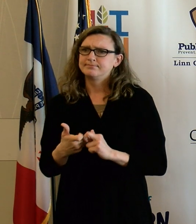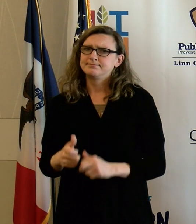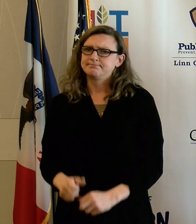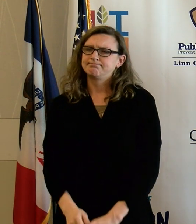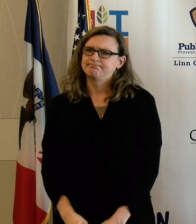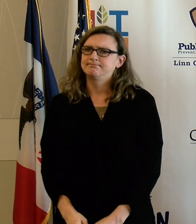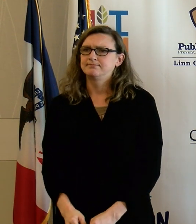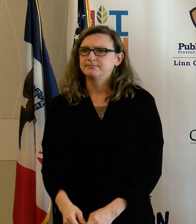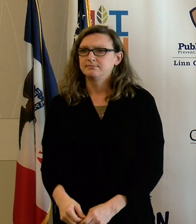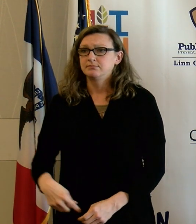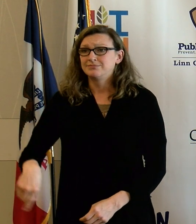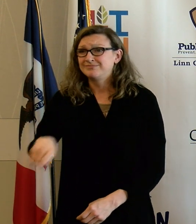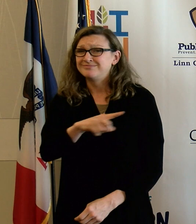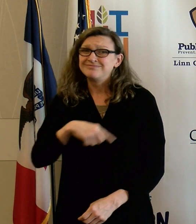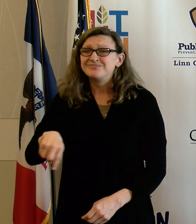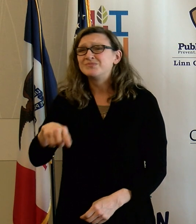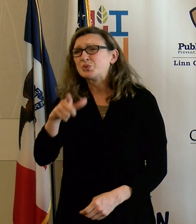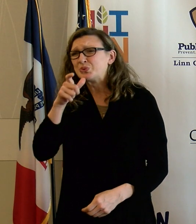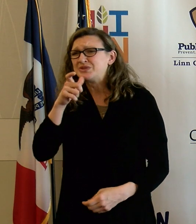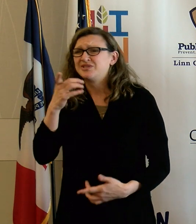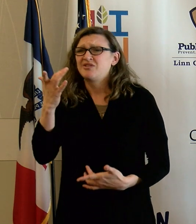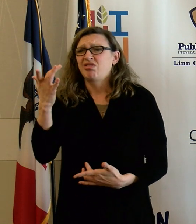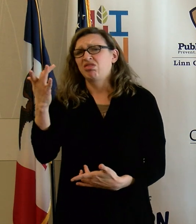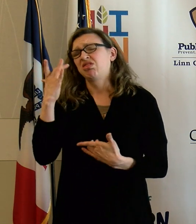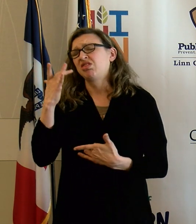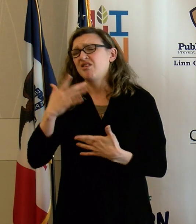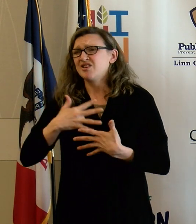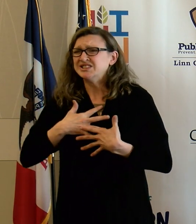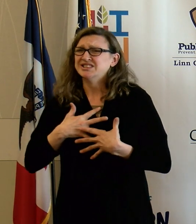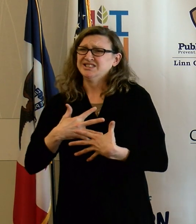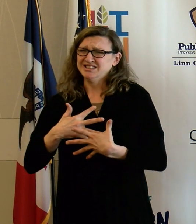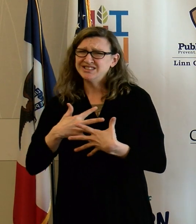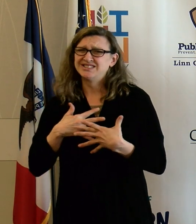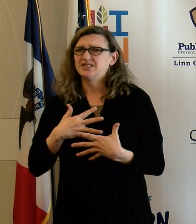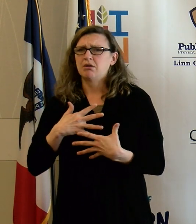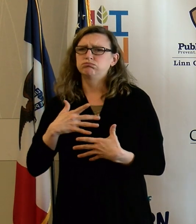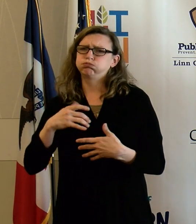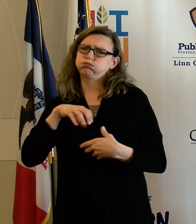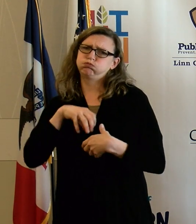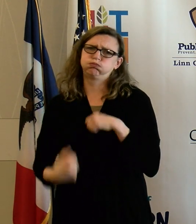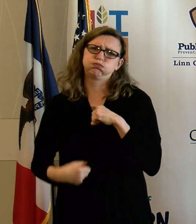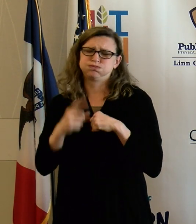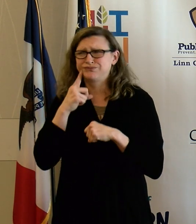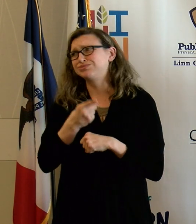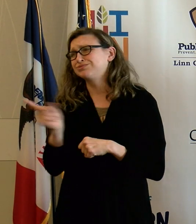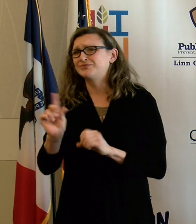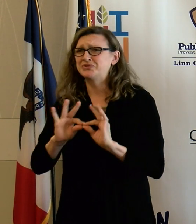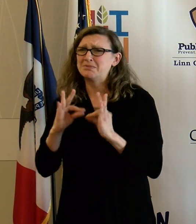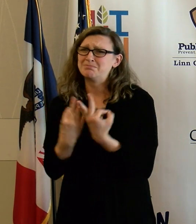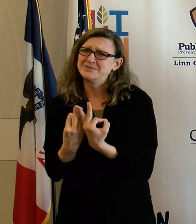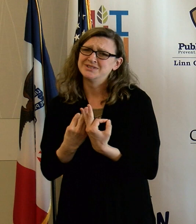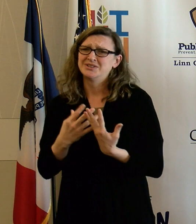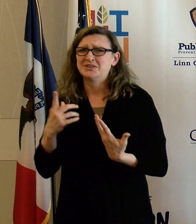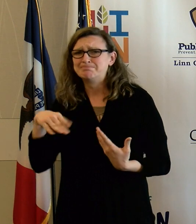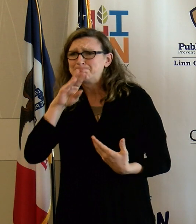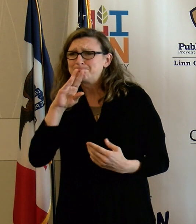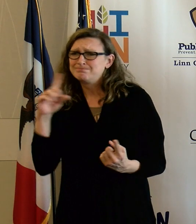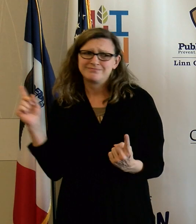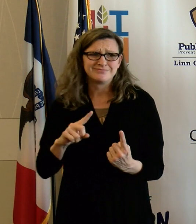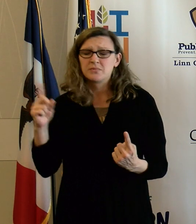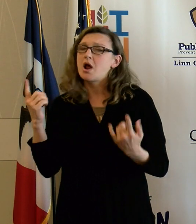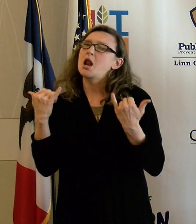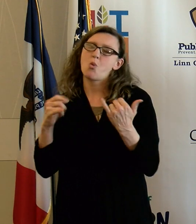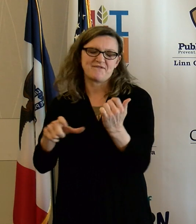their families, our resolve should be strengthened. Everything we do now matters. We